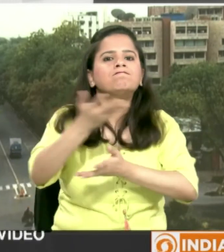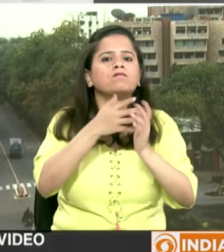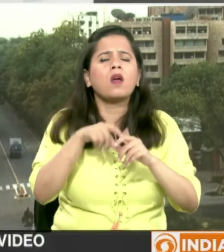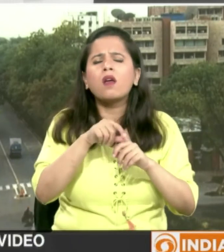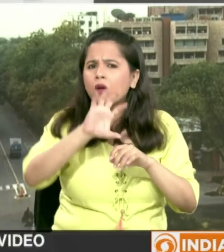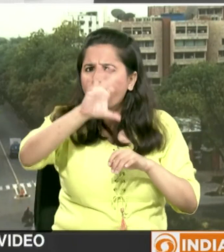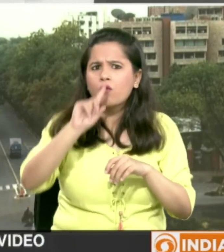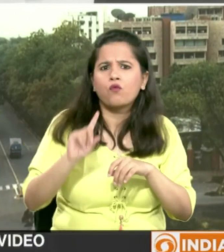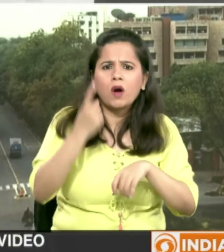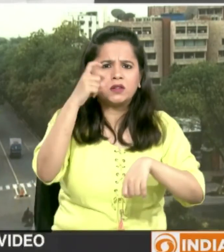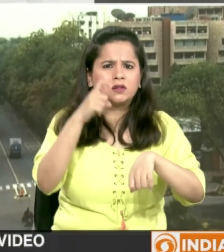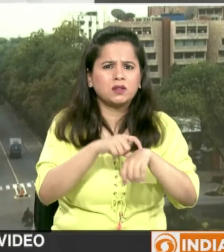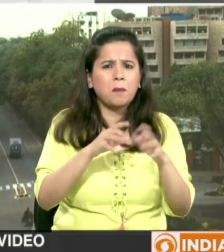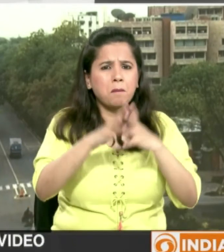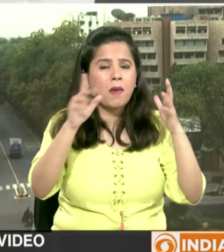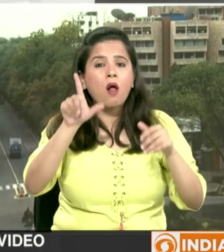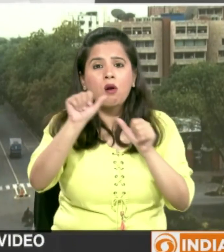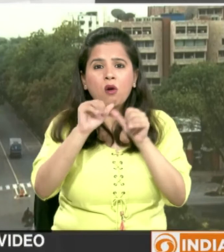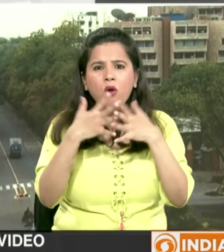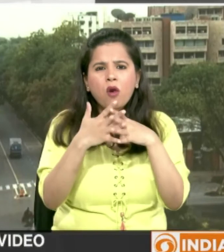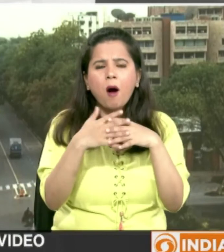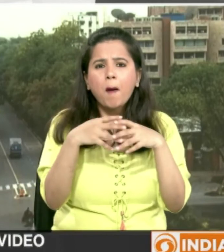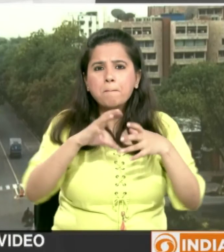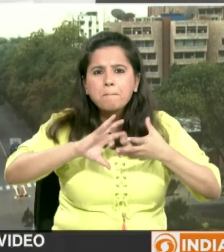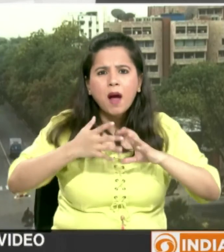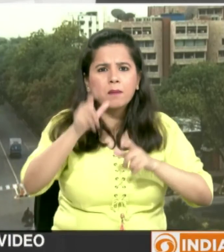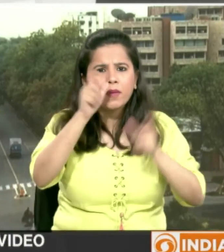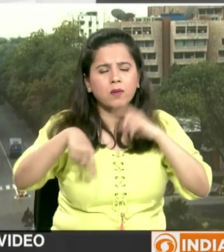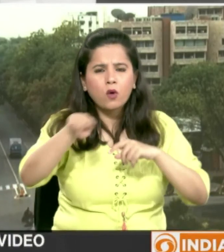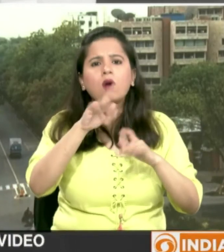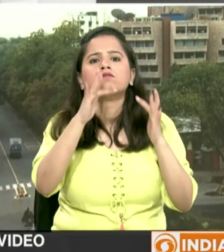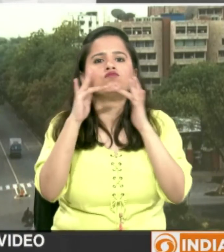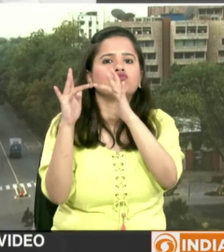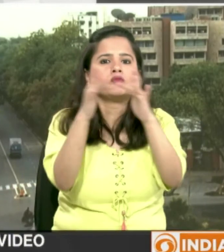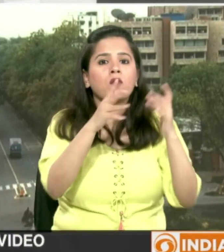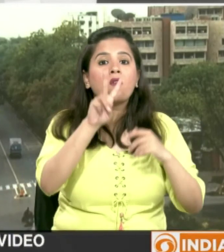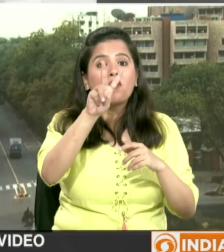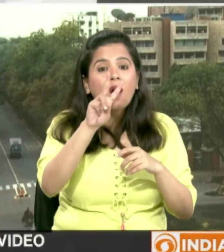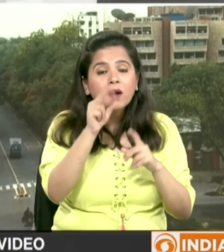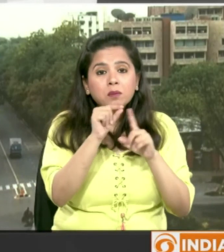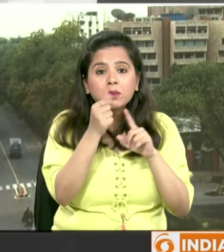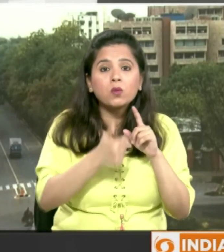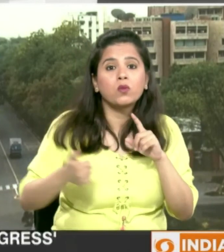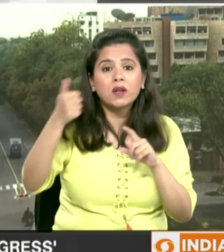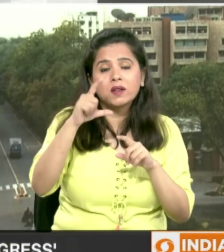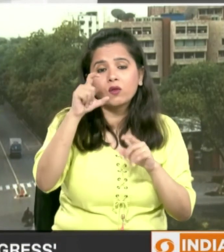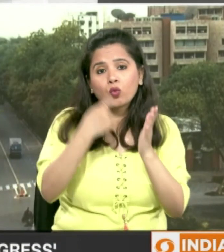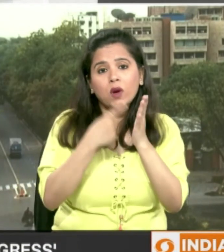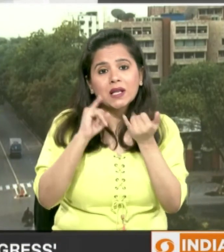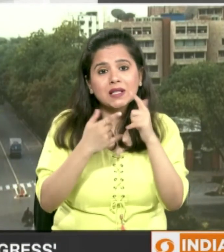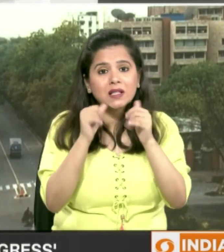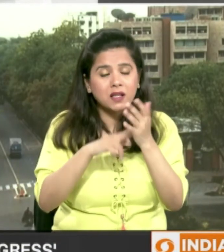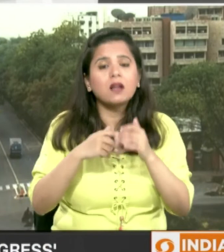history, majority of the lawmakers were connected online with proceedings led by Vice President Cristina